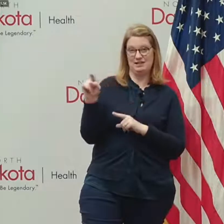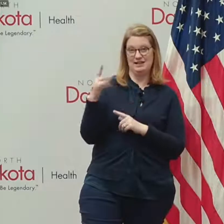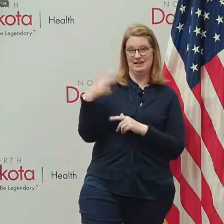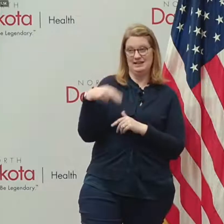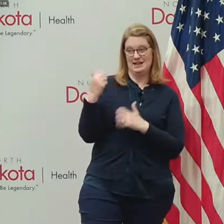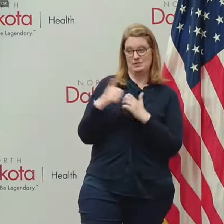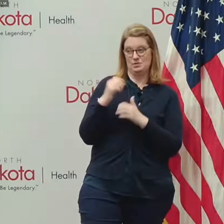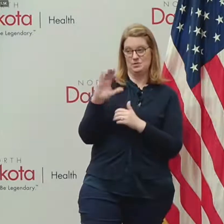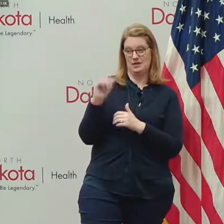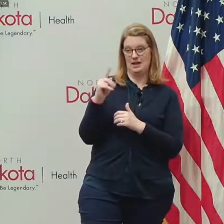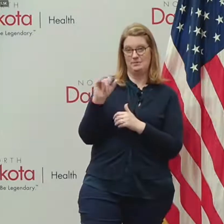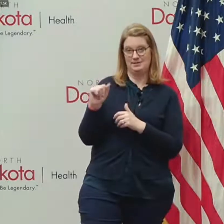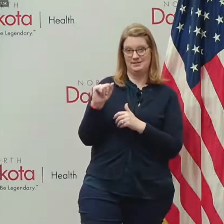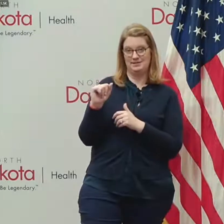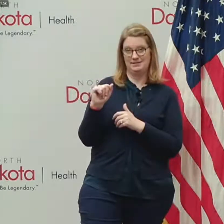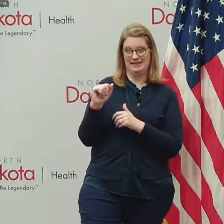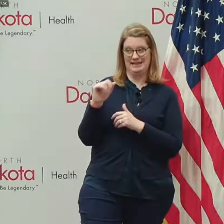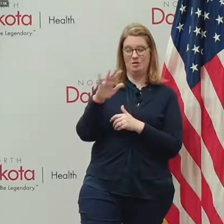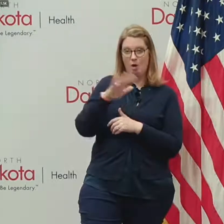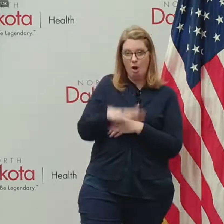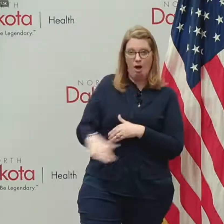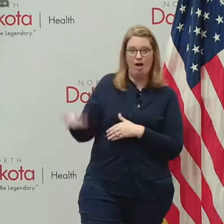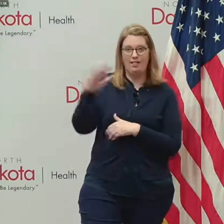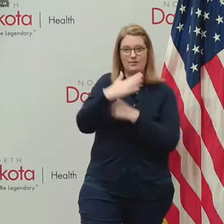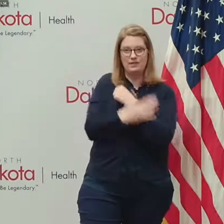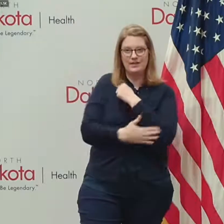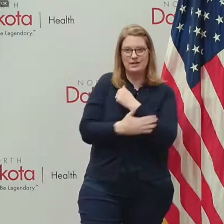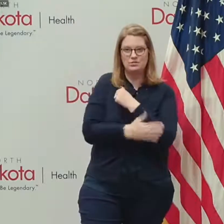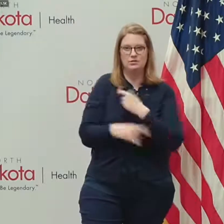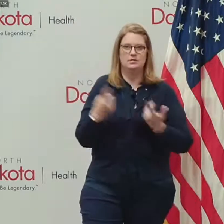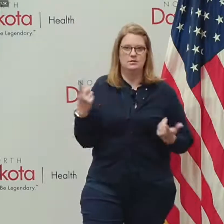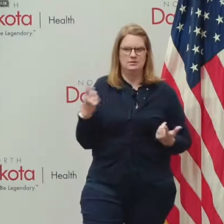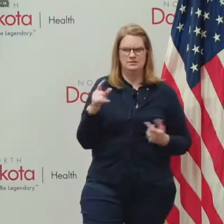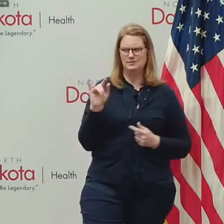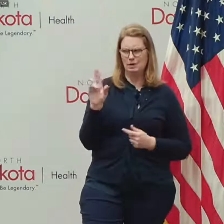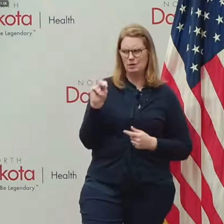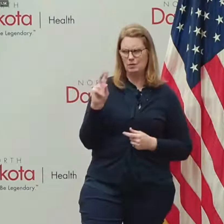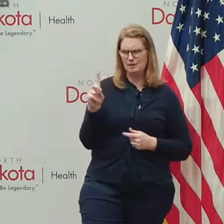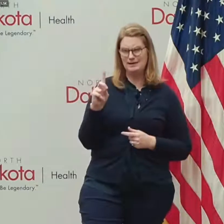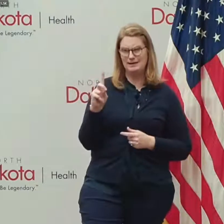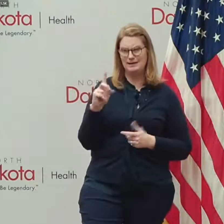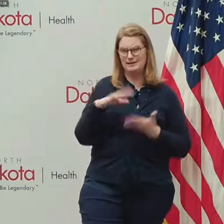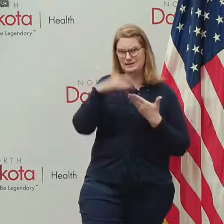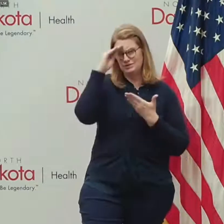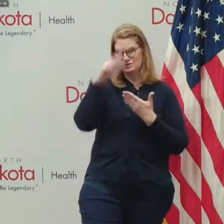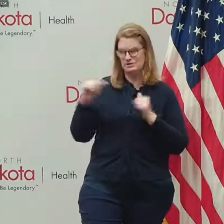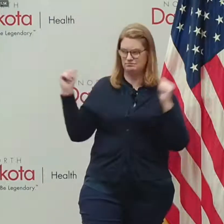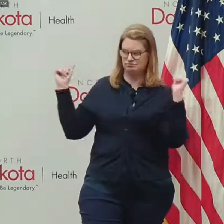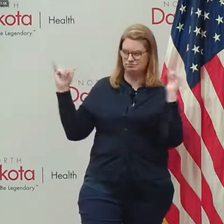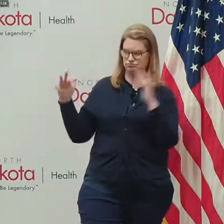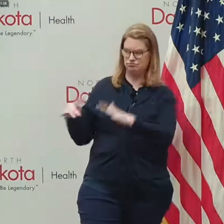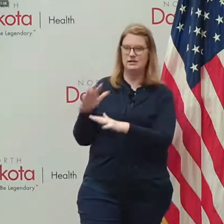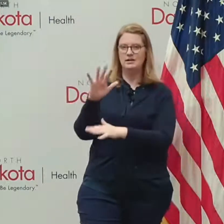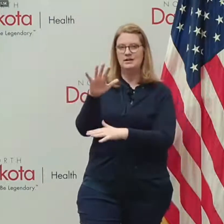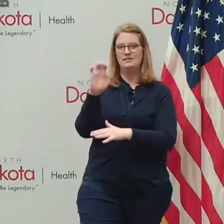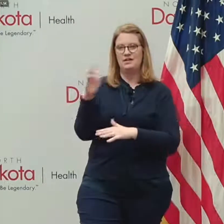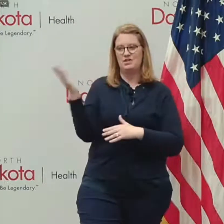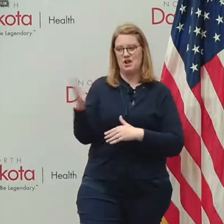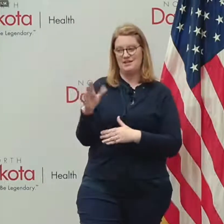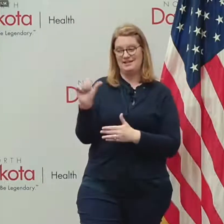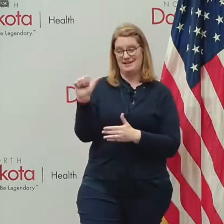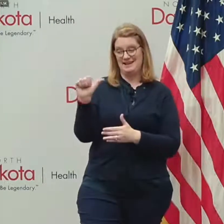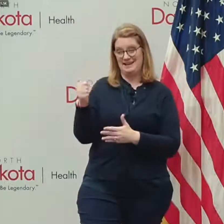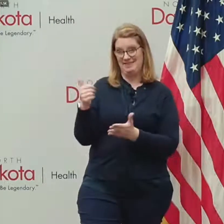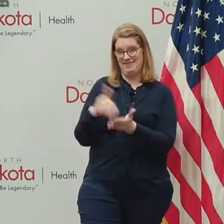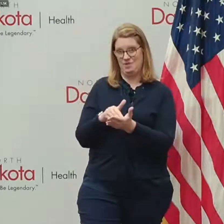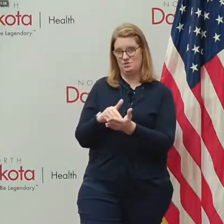capita county in the nation. We had UND students coming back. We had 500 positives out of 10,000, a 5% rate,